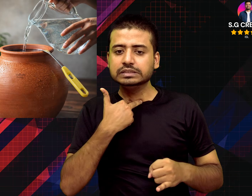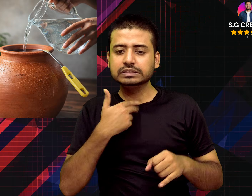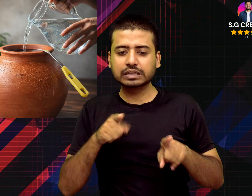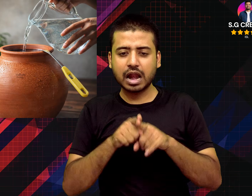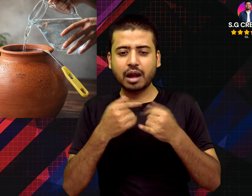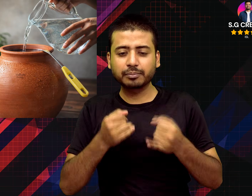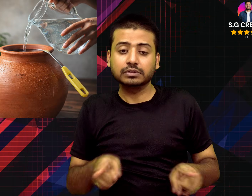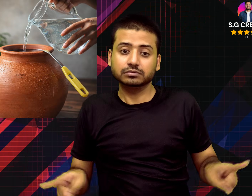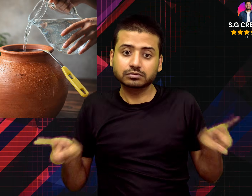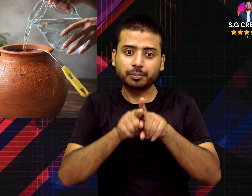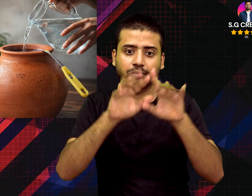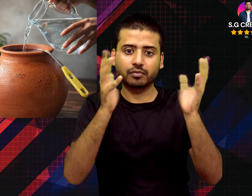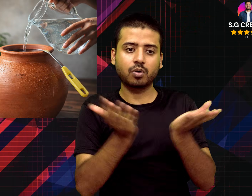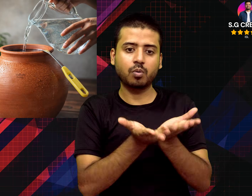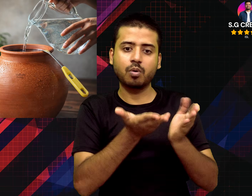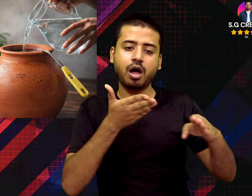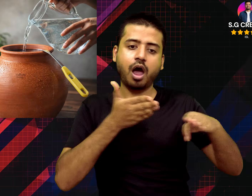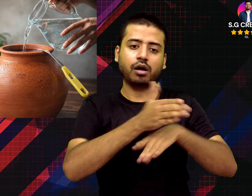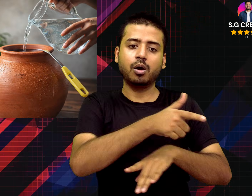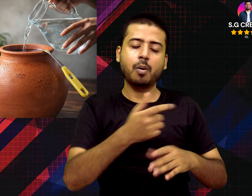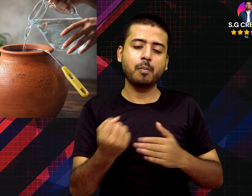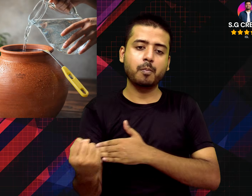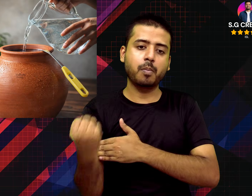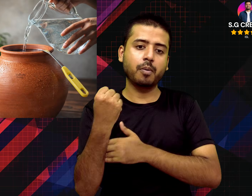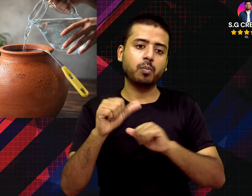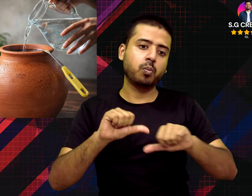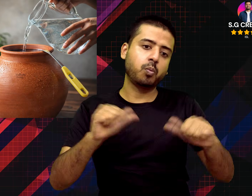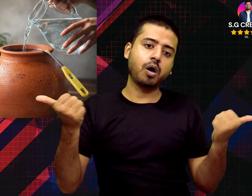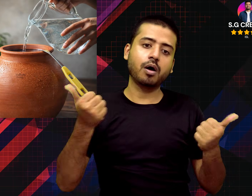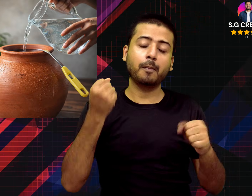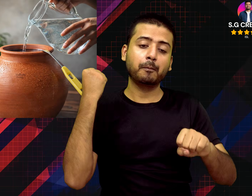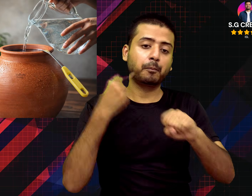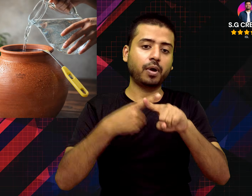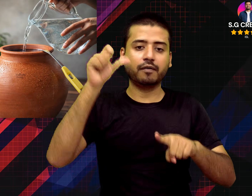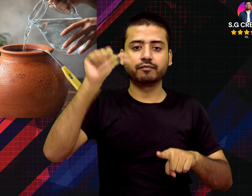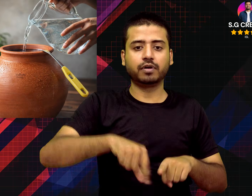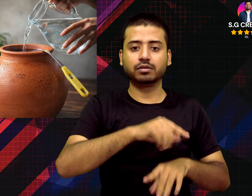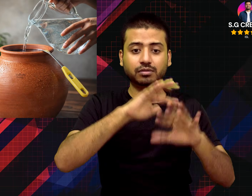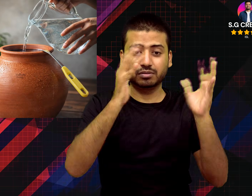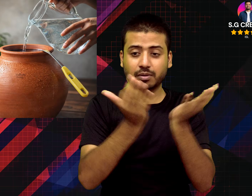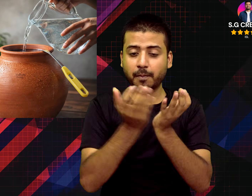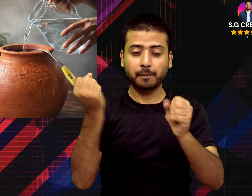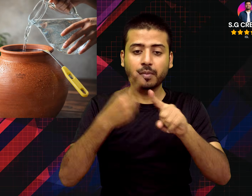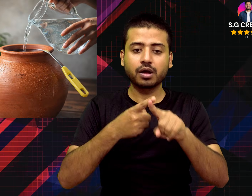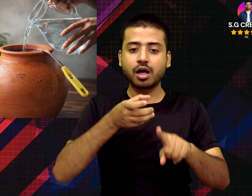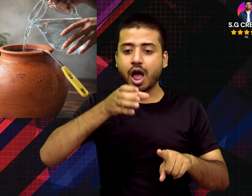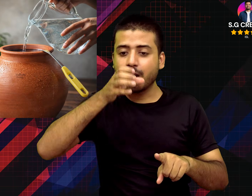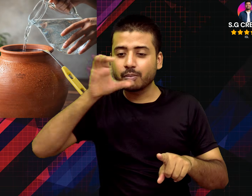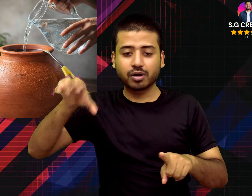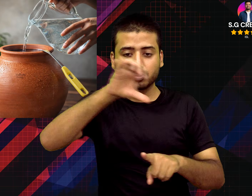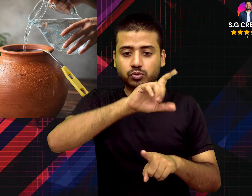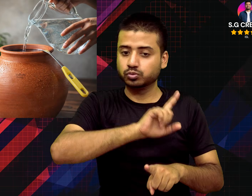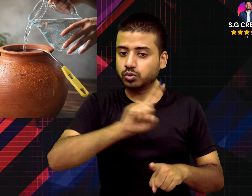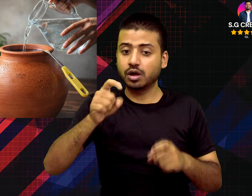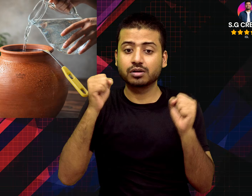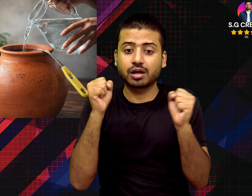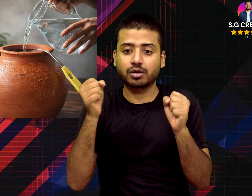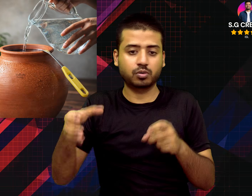pores. Saliva acts in a similar manner. It contains mucins and proteins that dry into a microscopic film over the